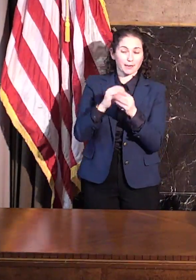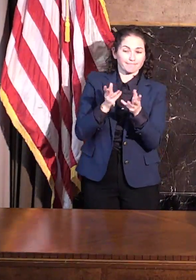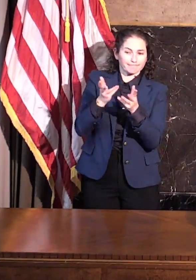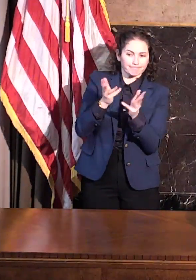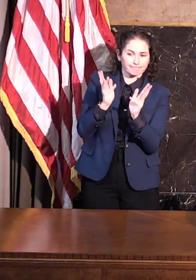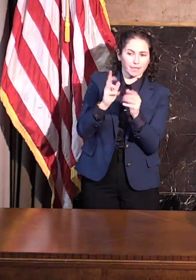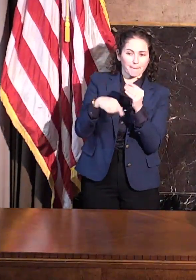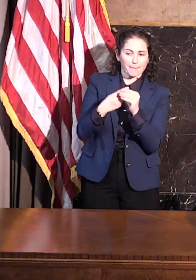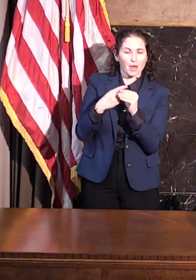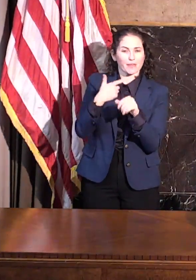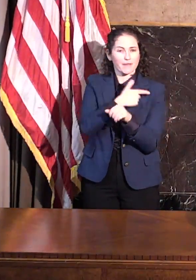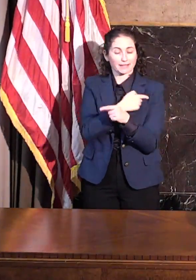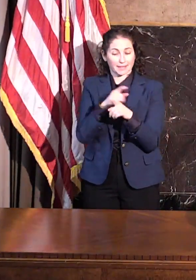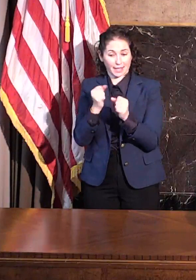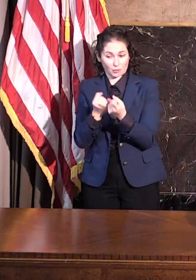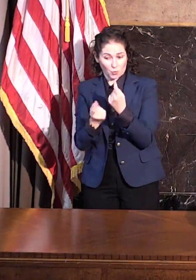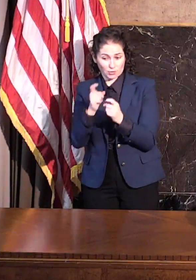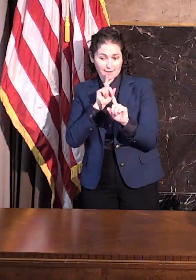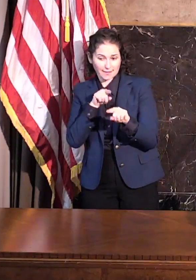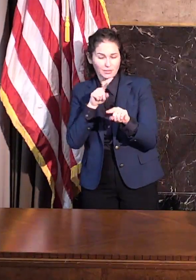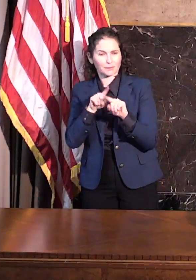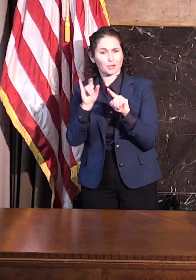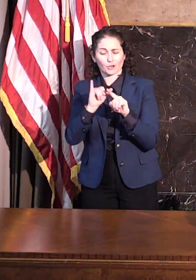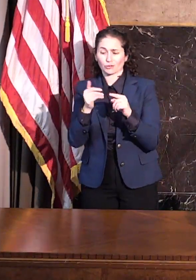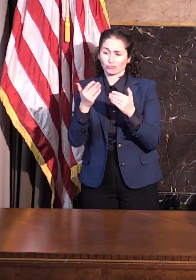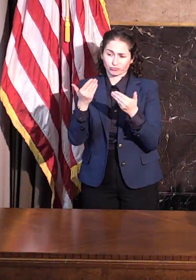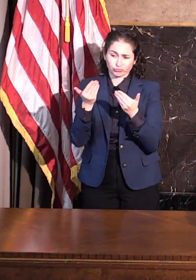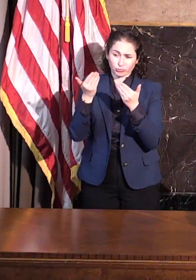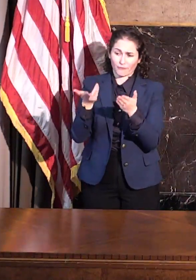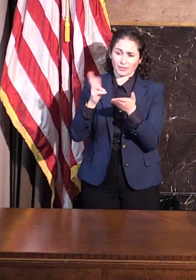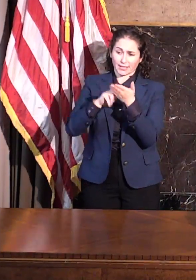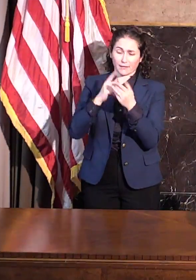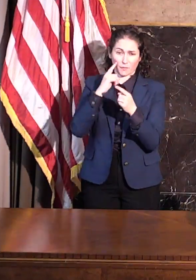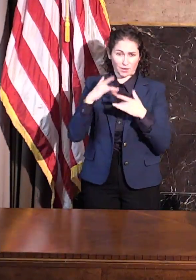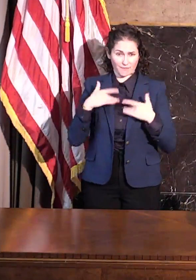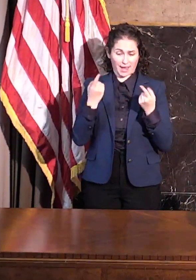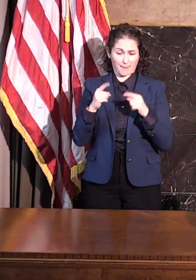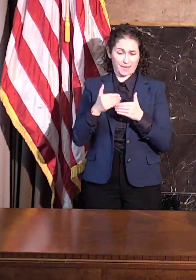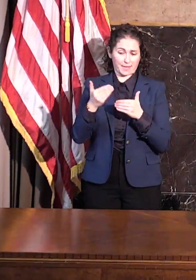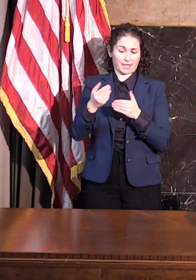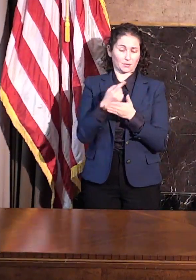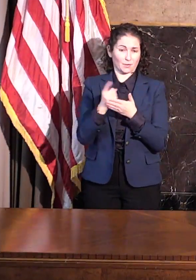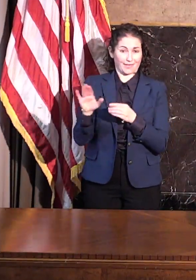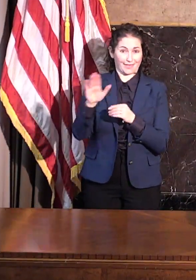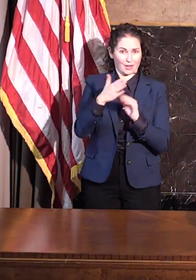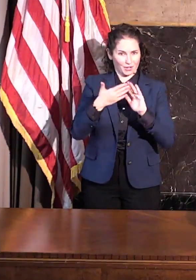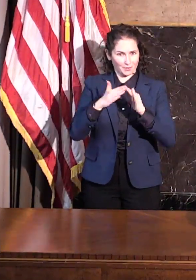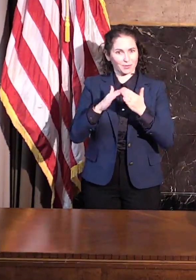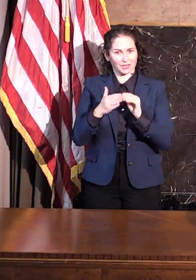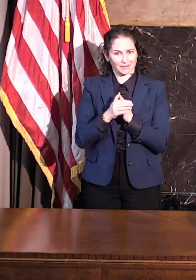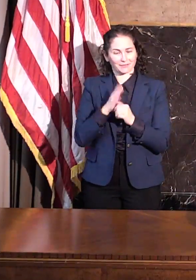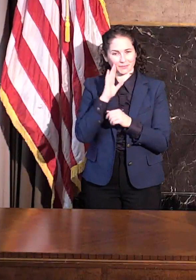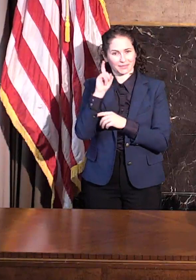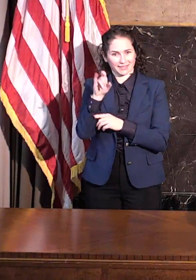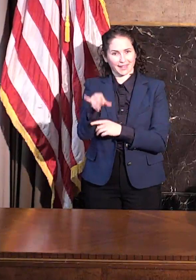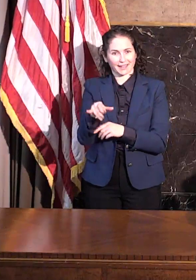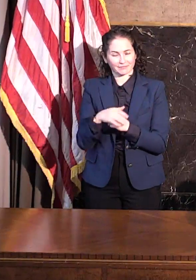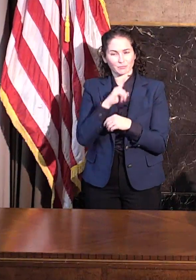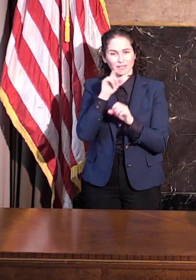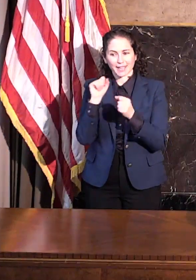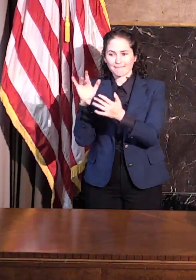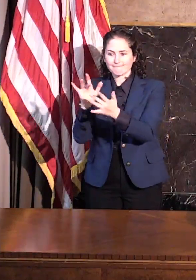the ability to get the vaccine. So imagine canvassing efforts and people knocking on doors and reaching into communities,